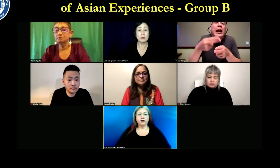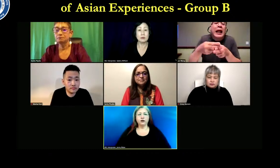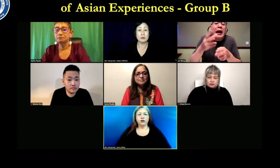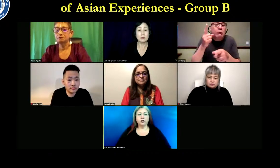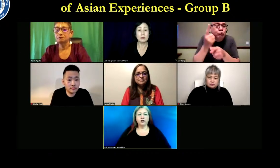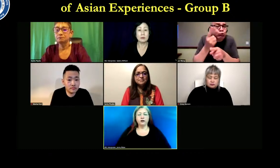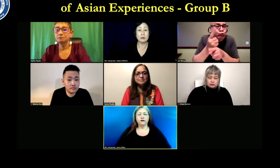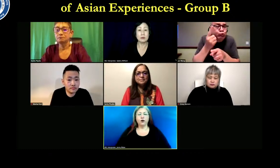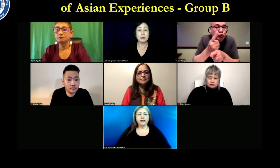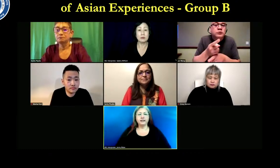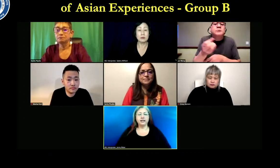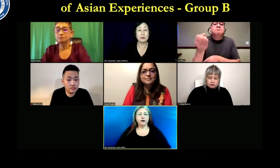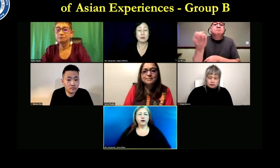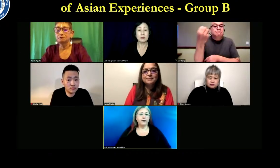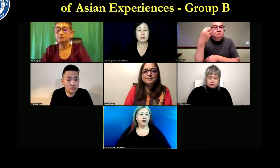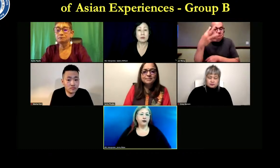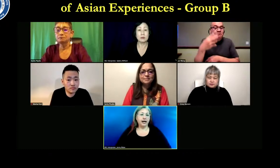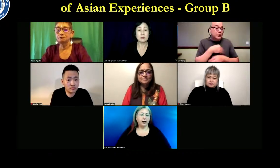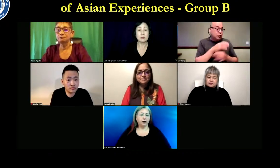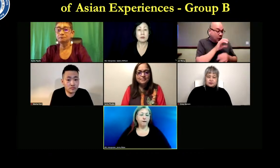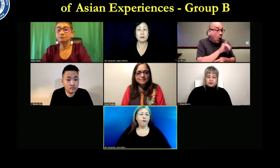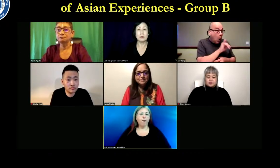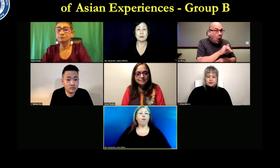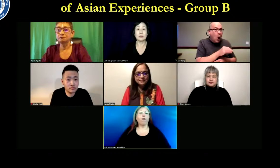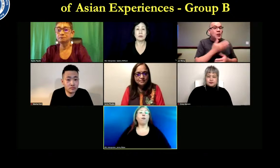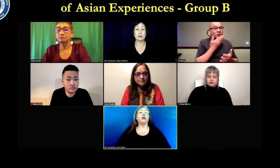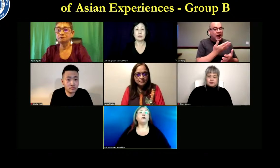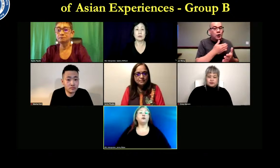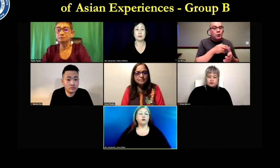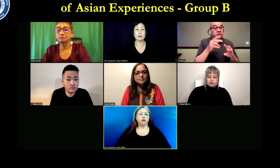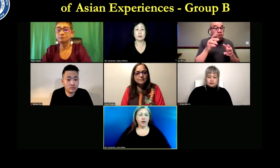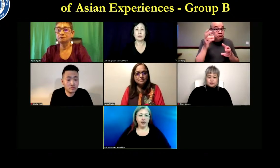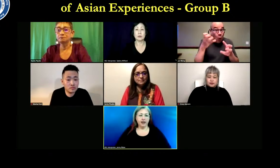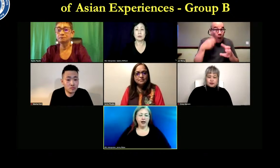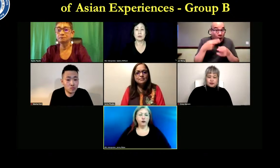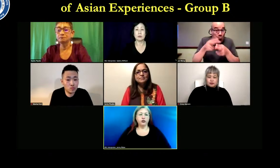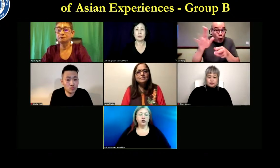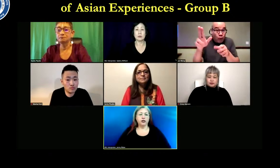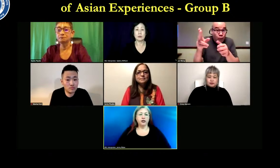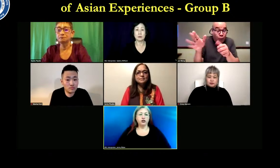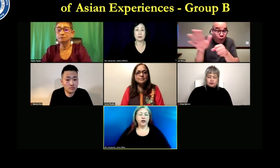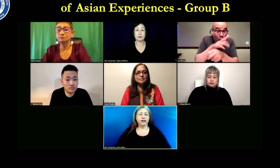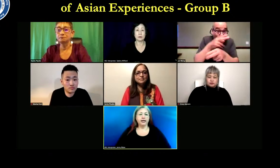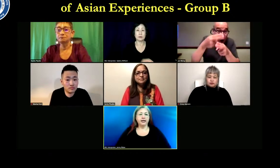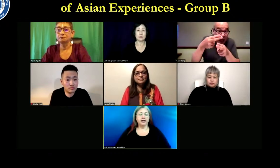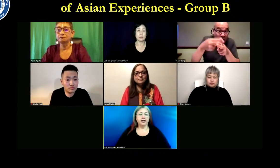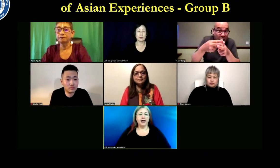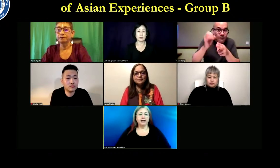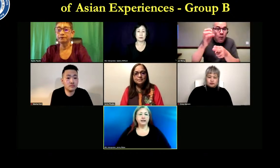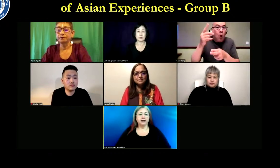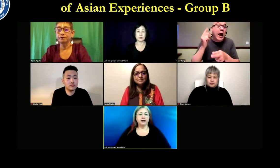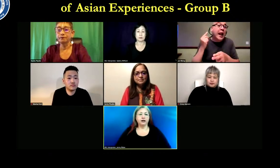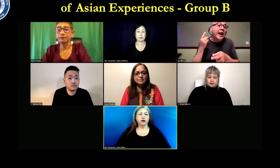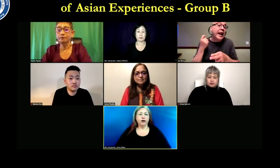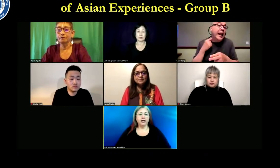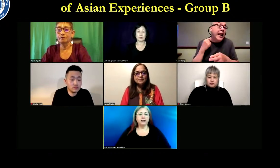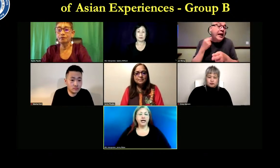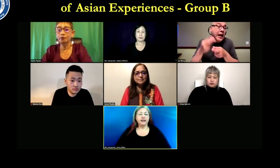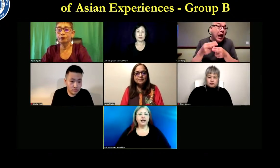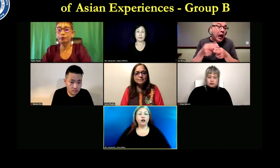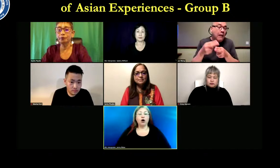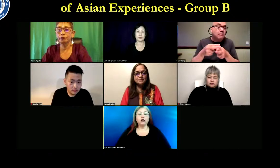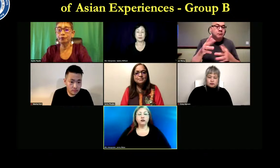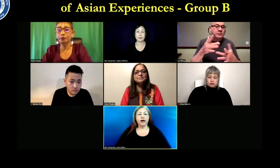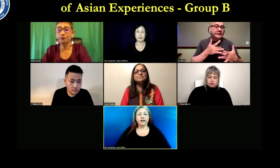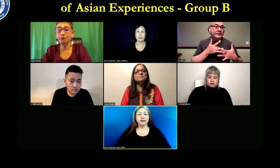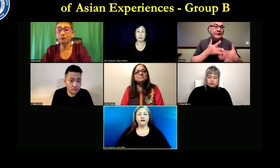they could voice their name out loud. And I would try to get that correct. And